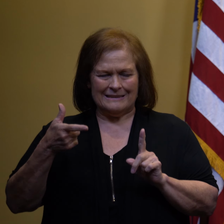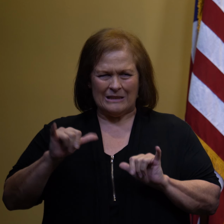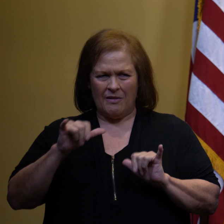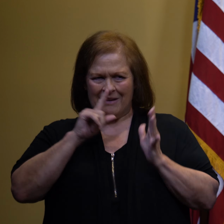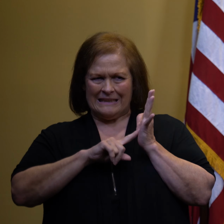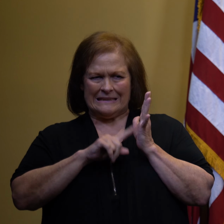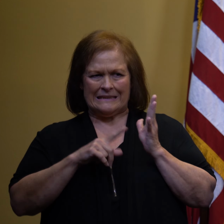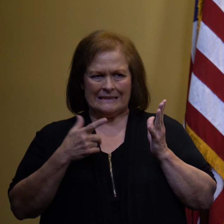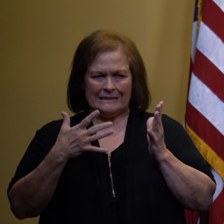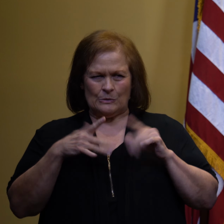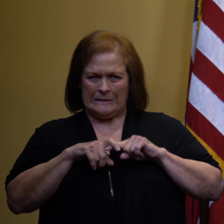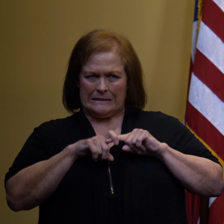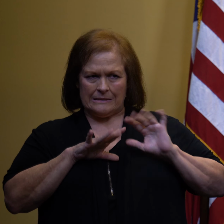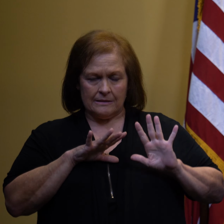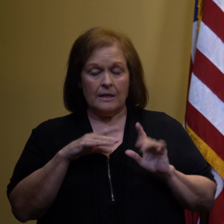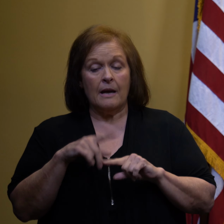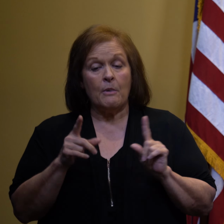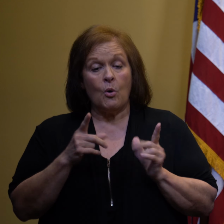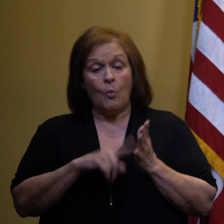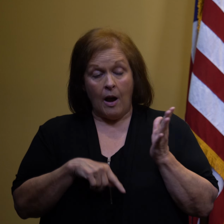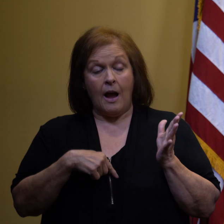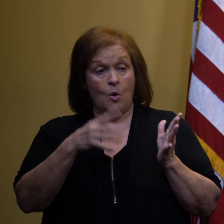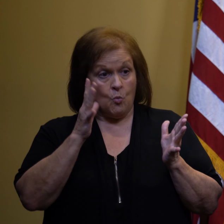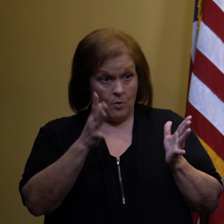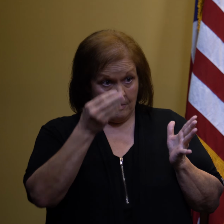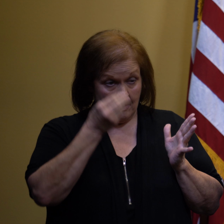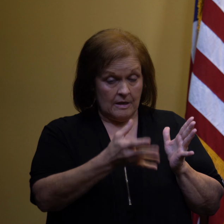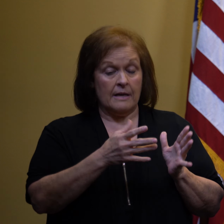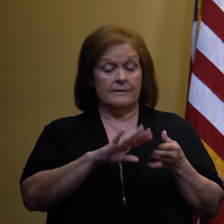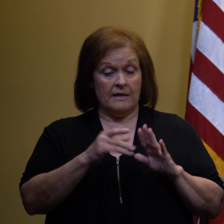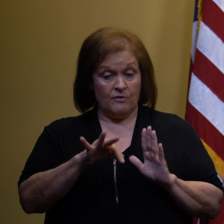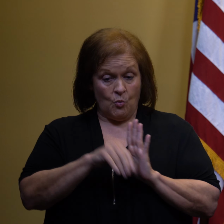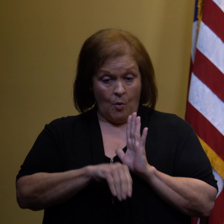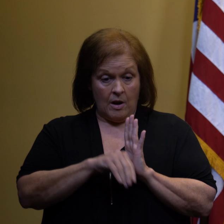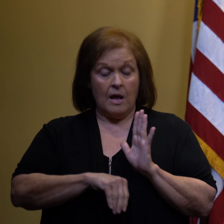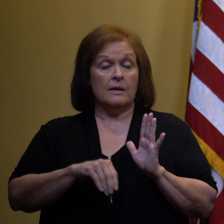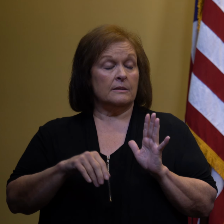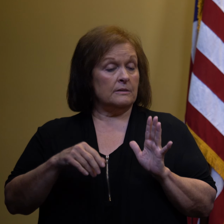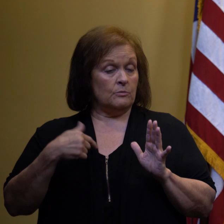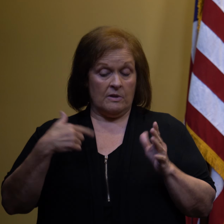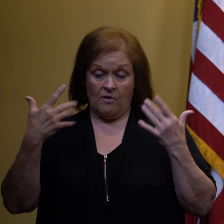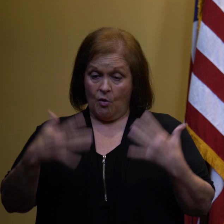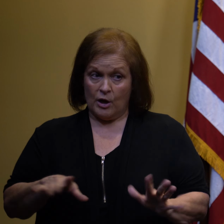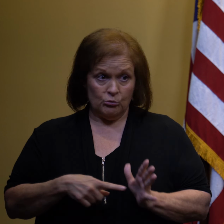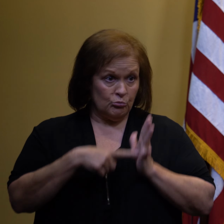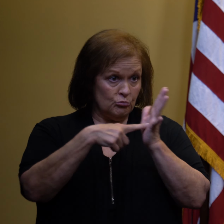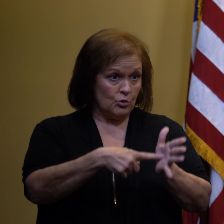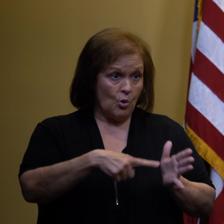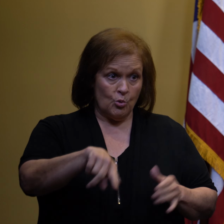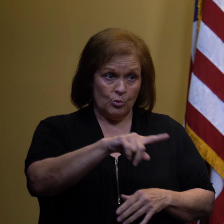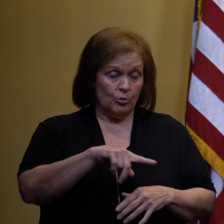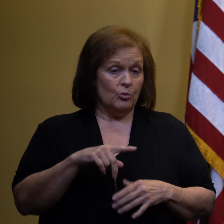investigation. What I will also say is that the city of New Orleans, which is clearly demonstrated by